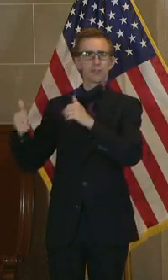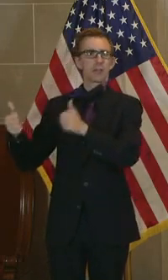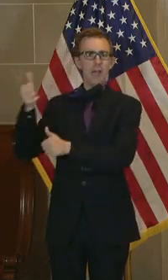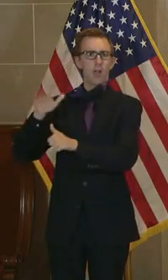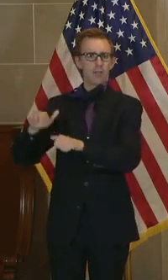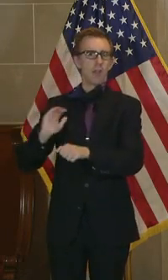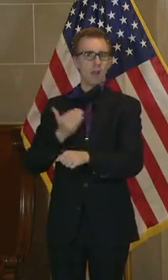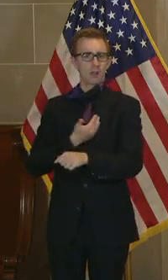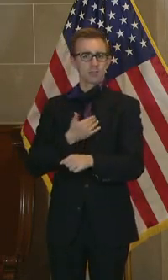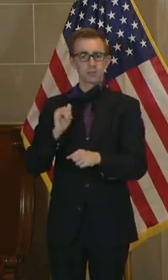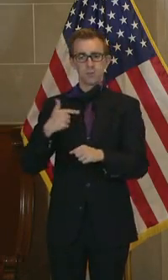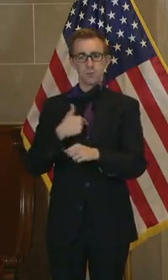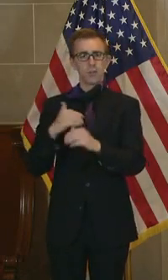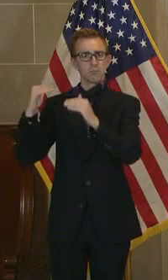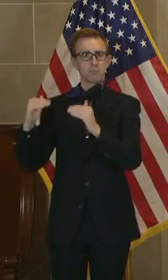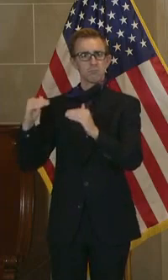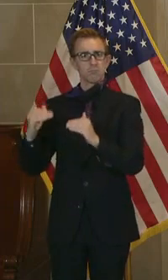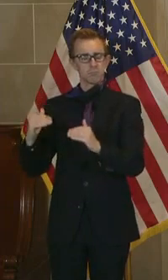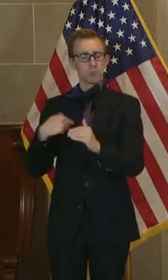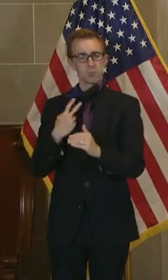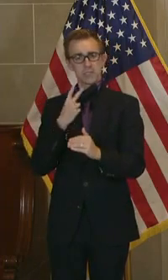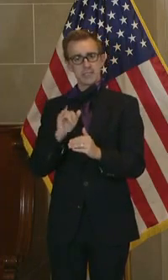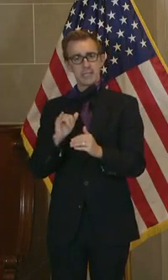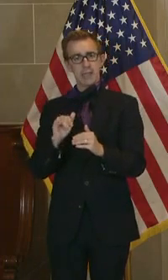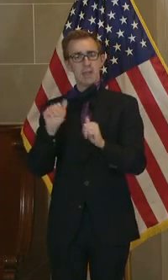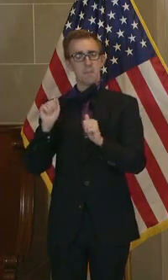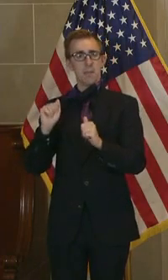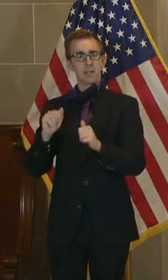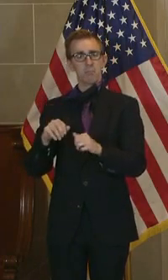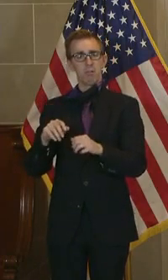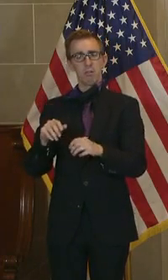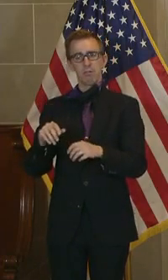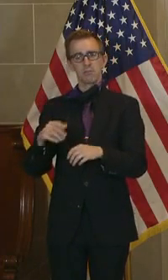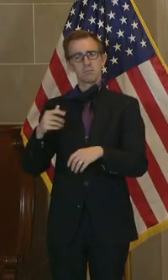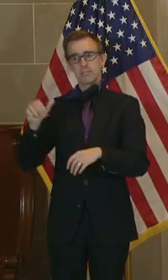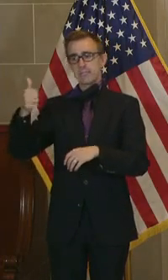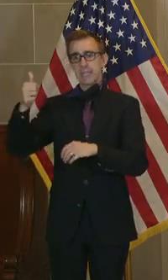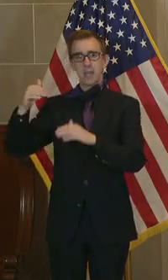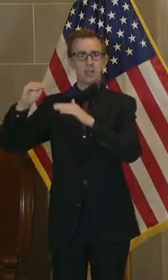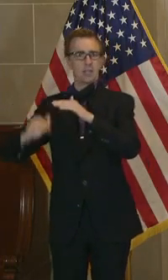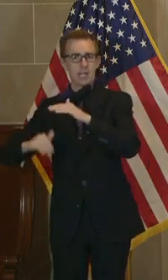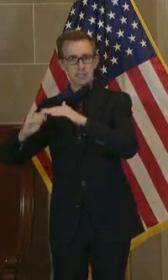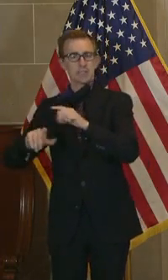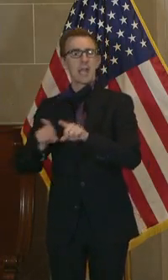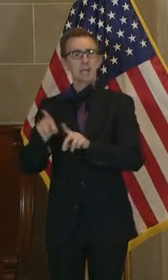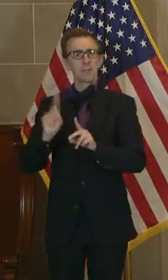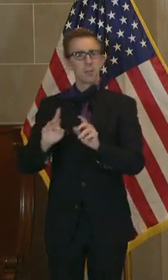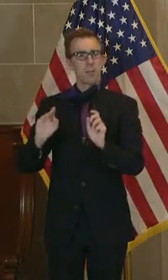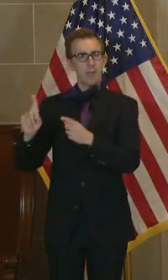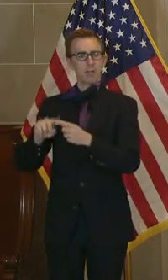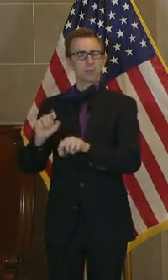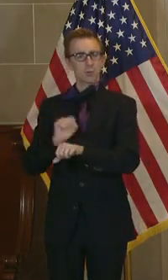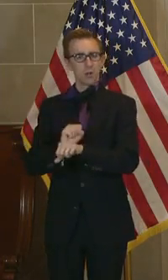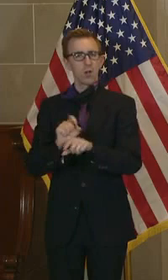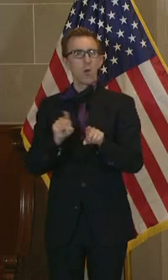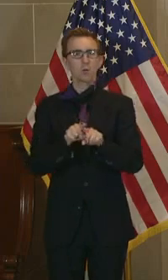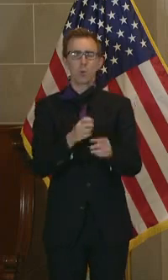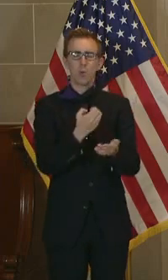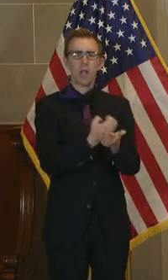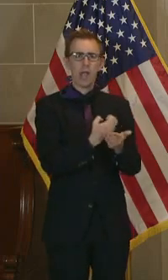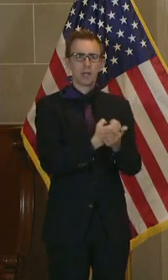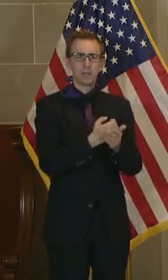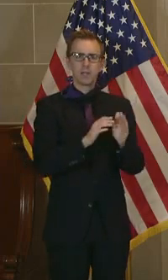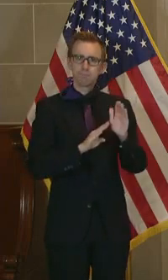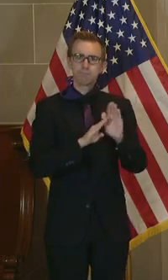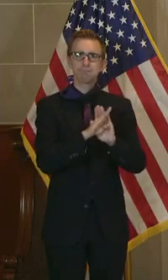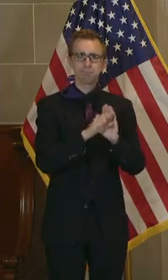down, I think Missouri's numbers will be in the single digits before long if we keep people going back to work. And again, we get the economy going, which we